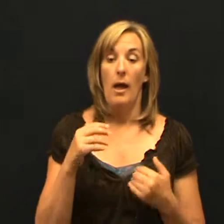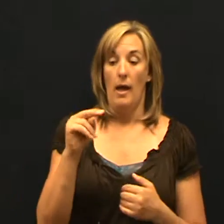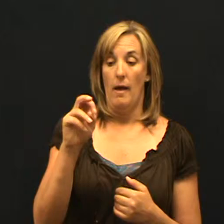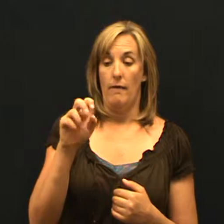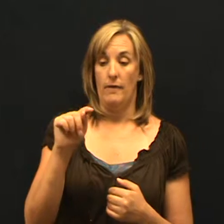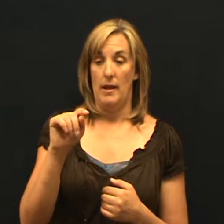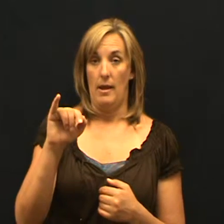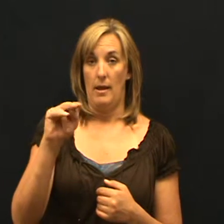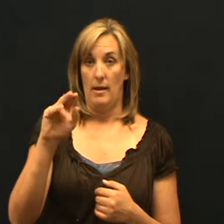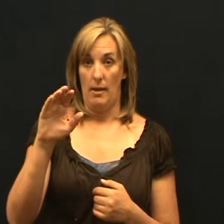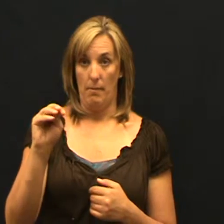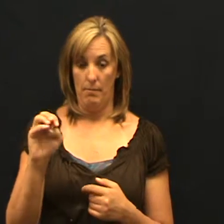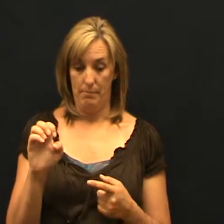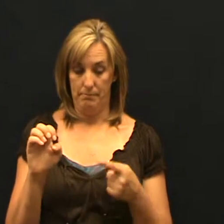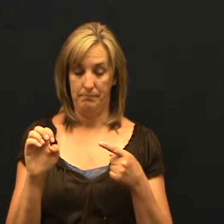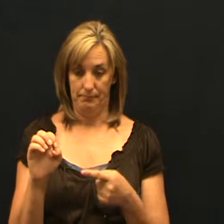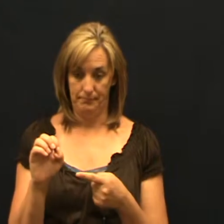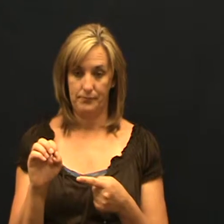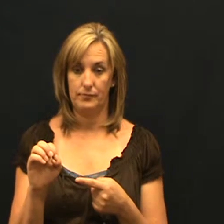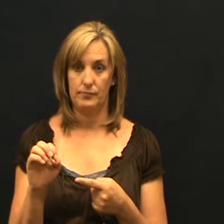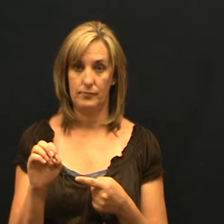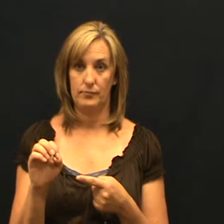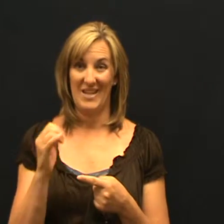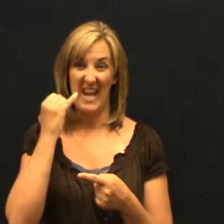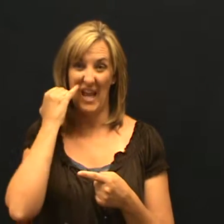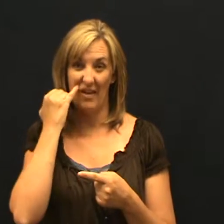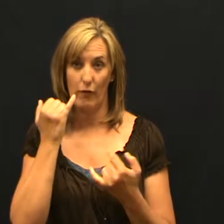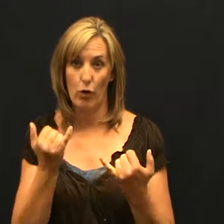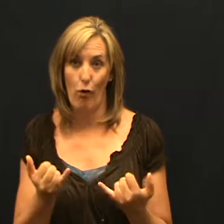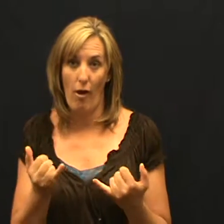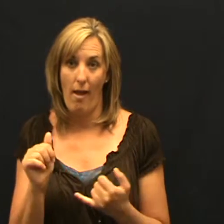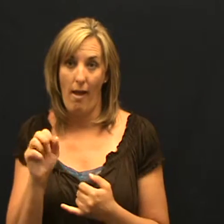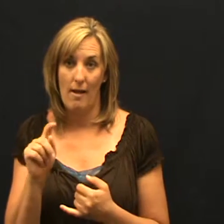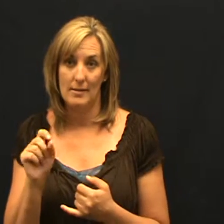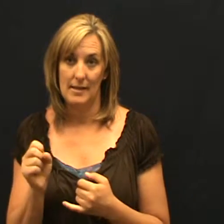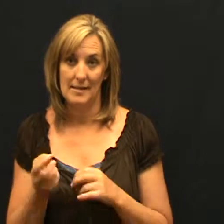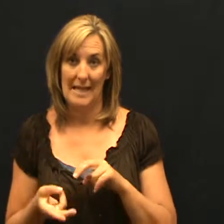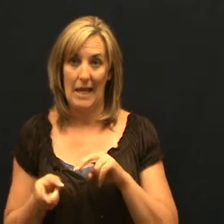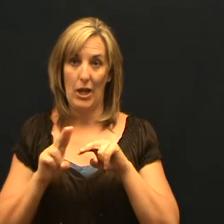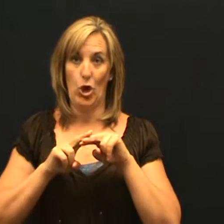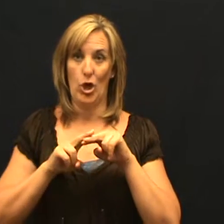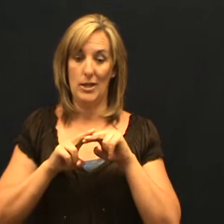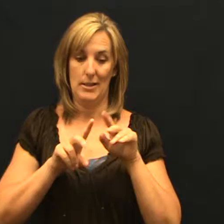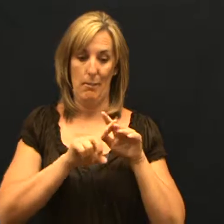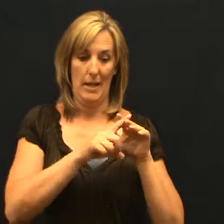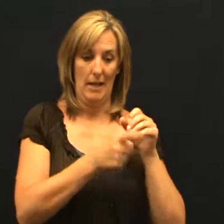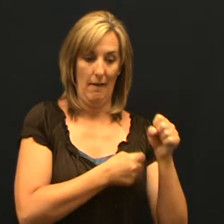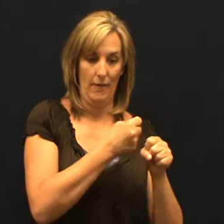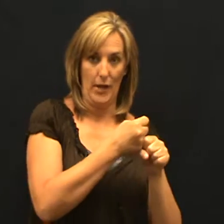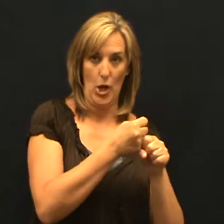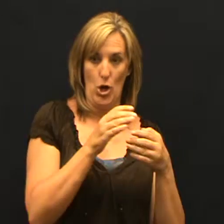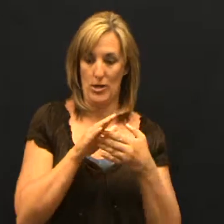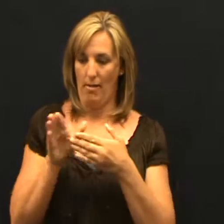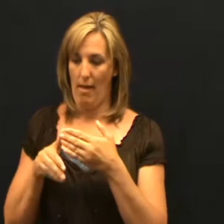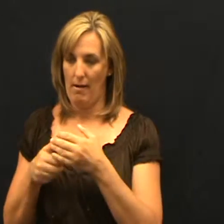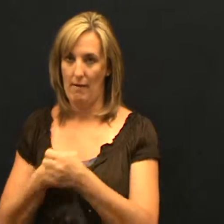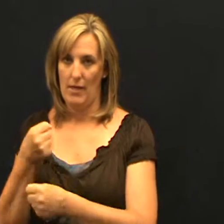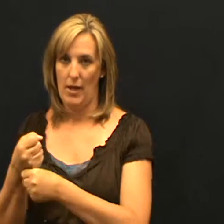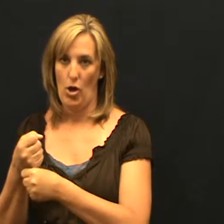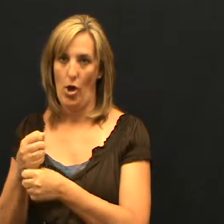if our current assets increased from the beginning of the year to the end of the year, and these are the non-cash current assets. If any